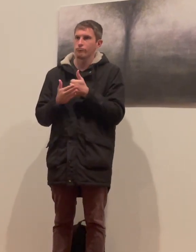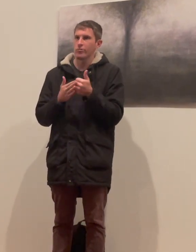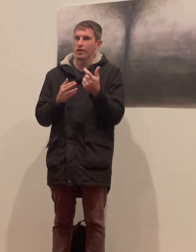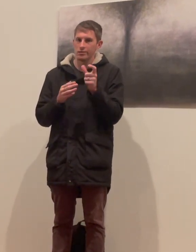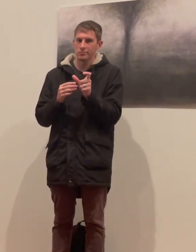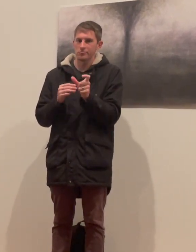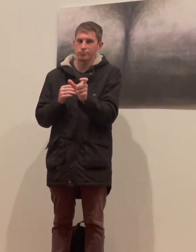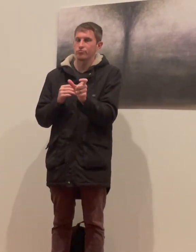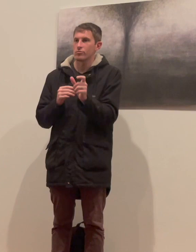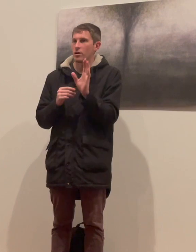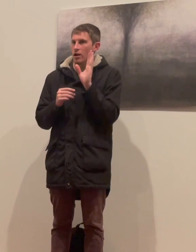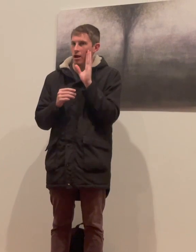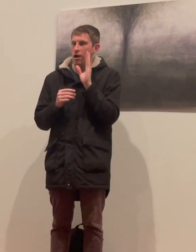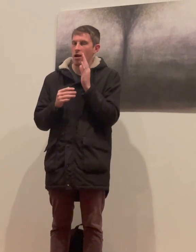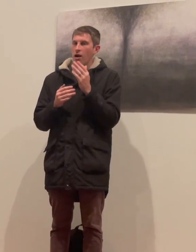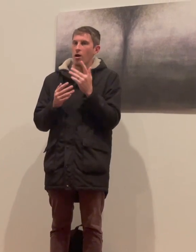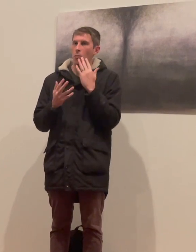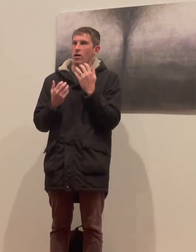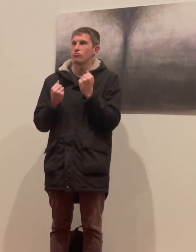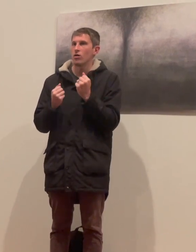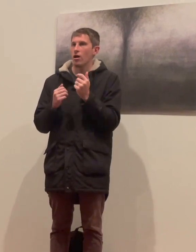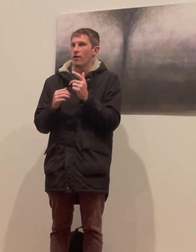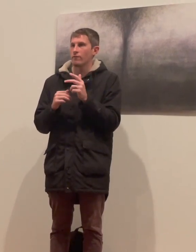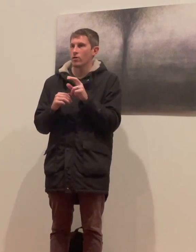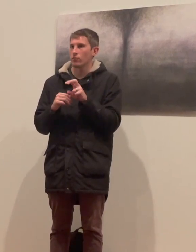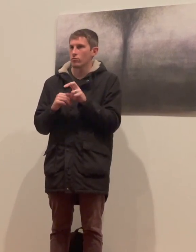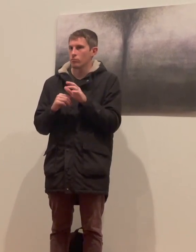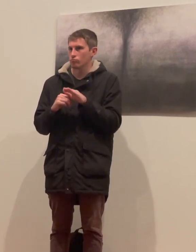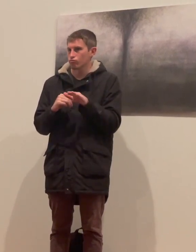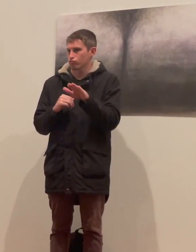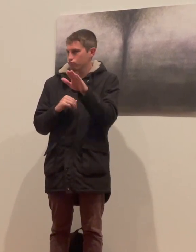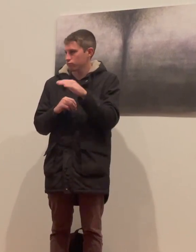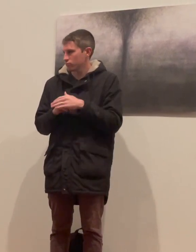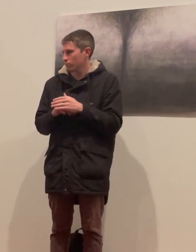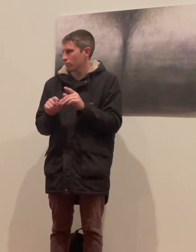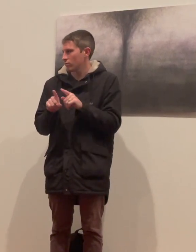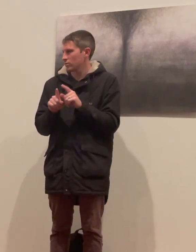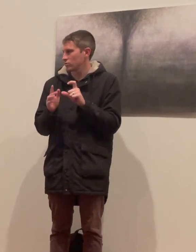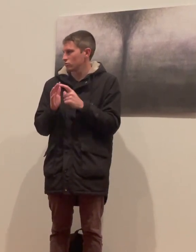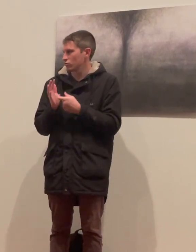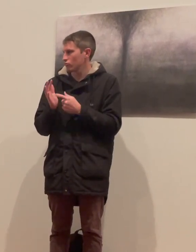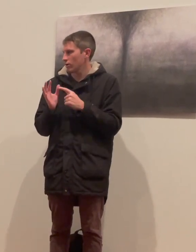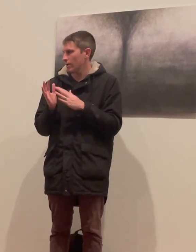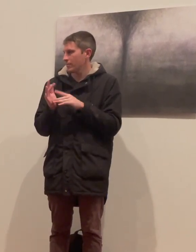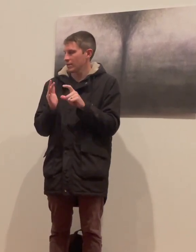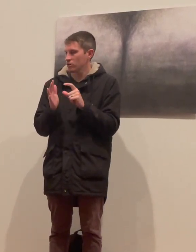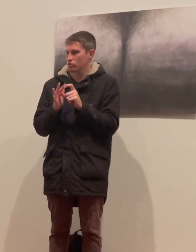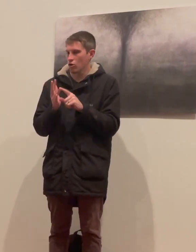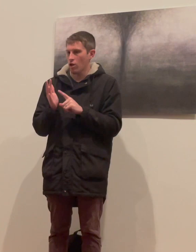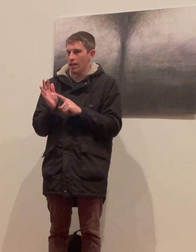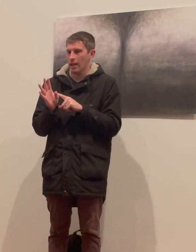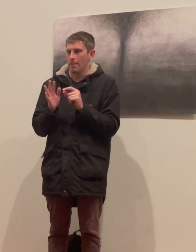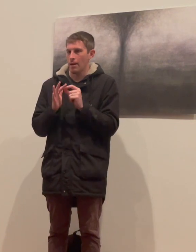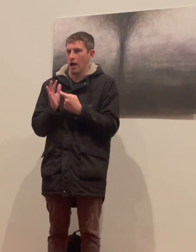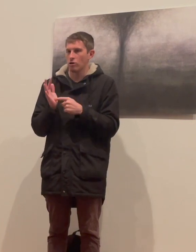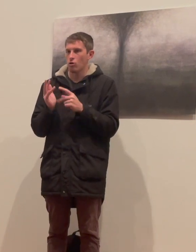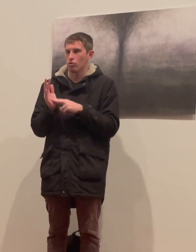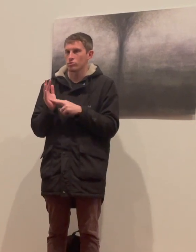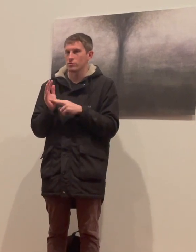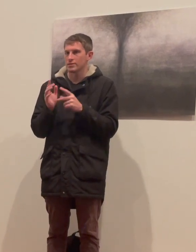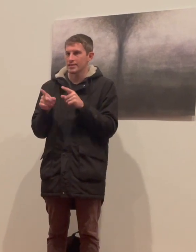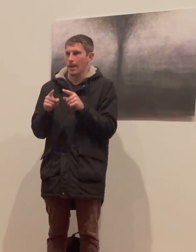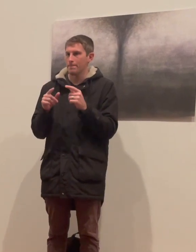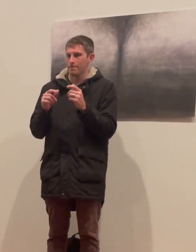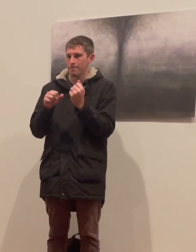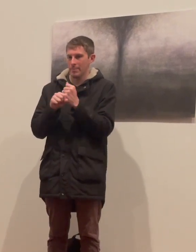car along trips. I also made a ceramic Dolly Parton tape. I remember